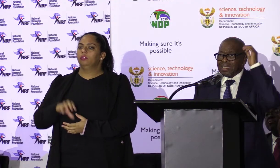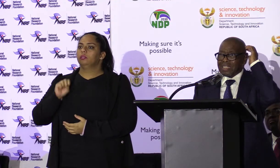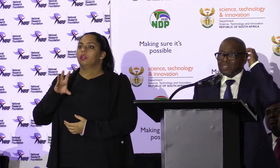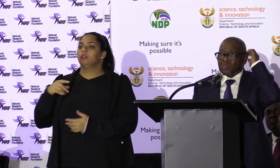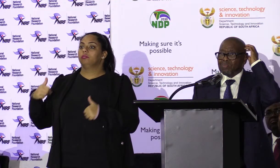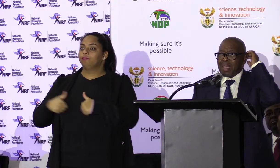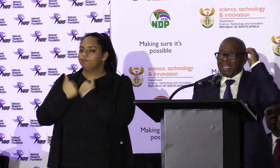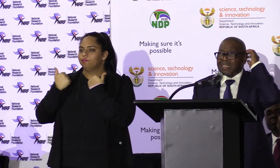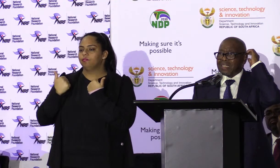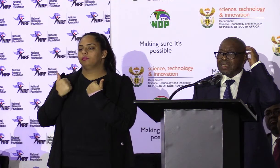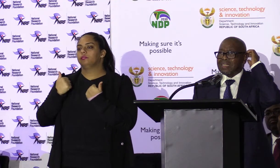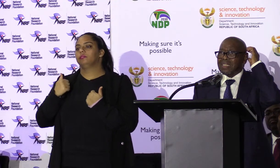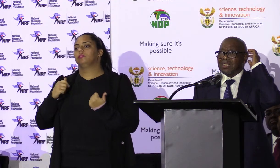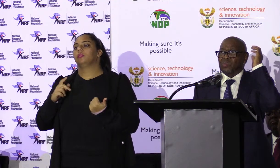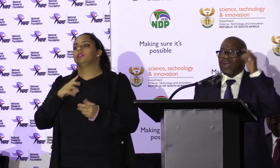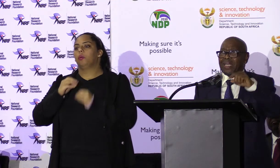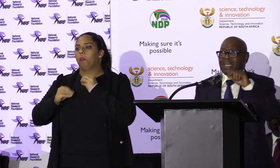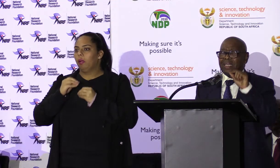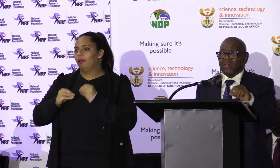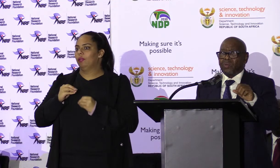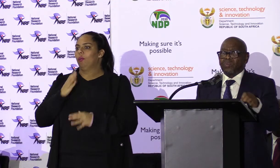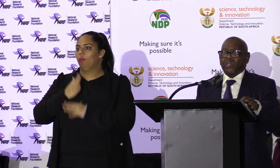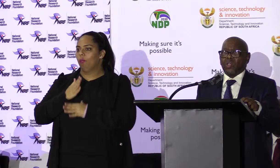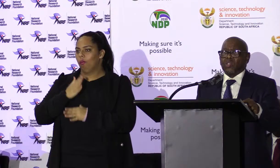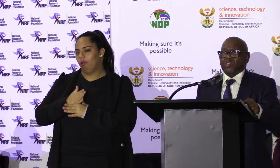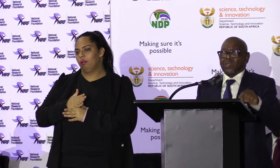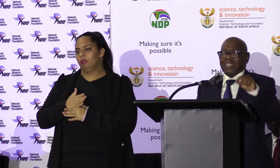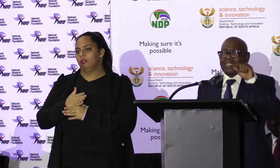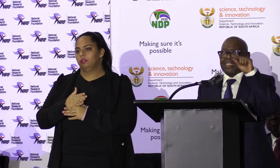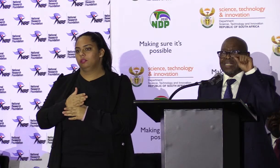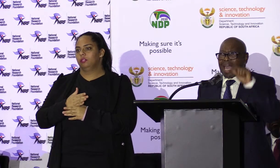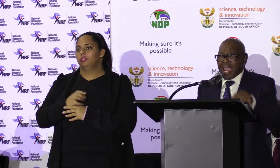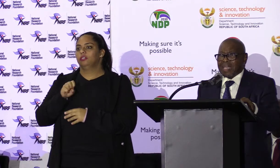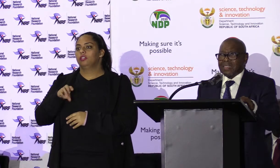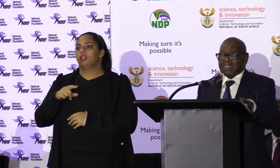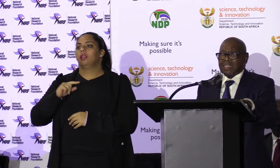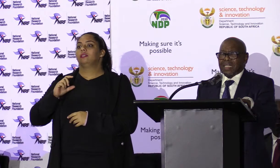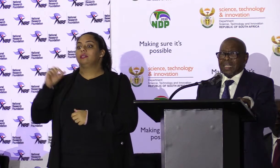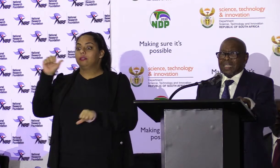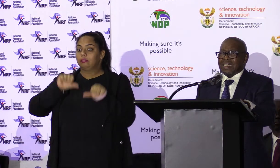the challenge is to make these things widely known so that